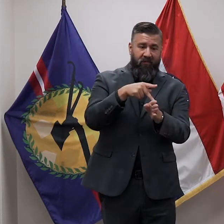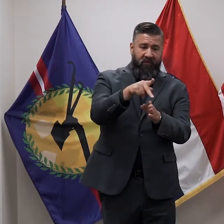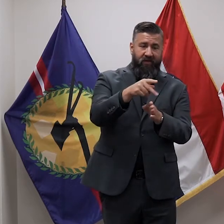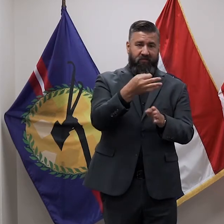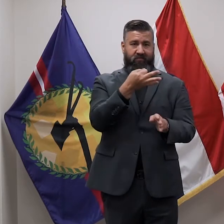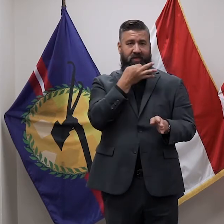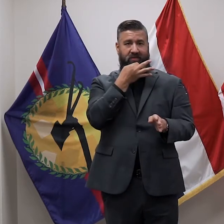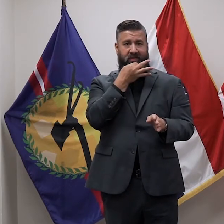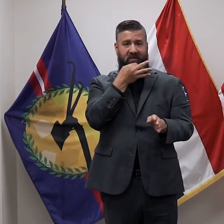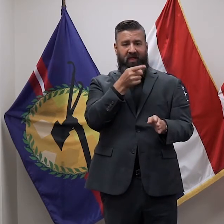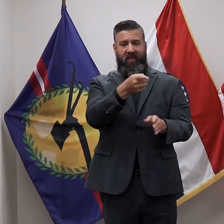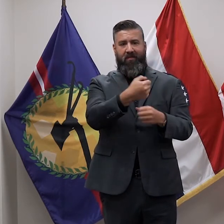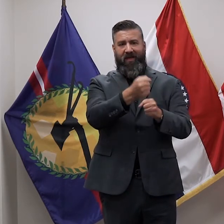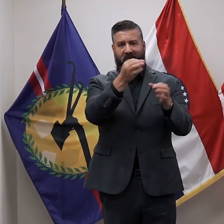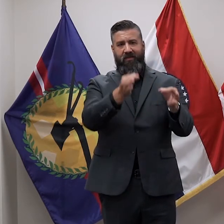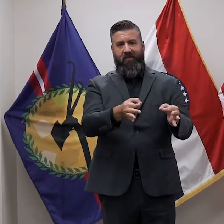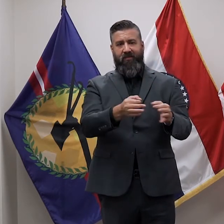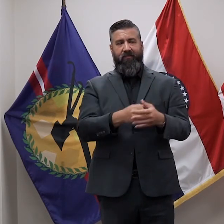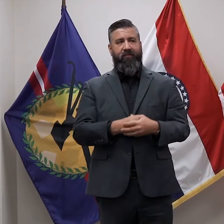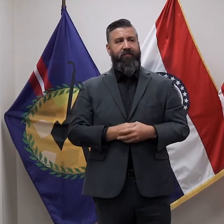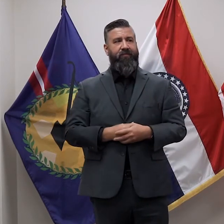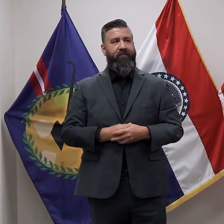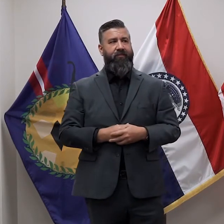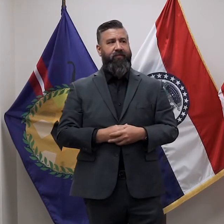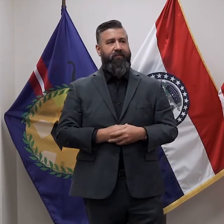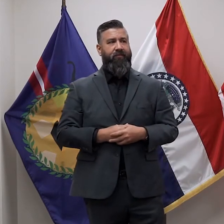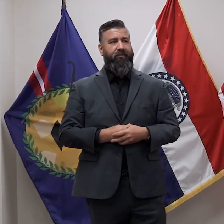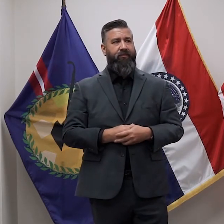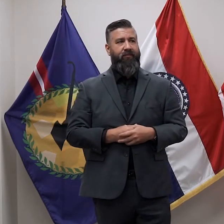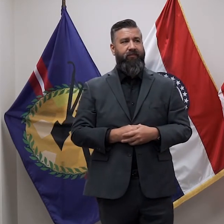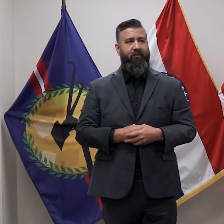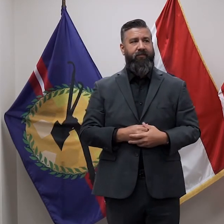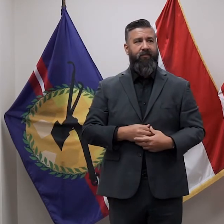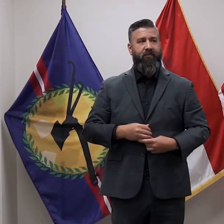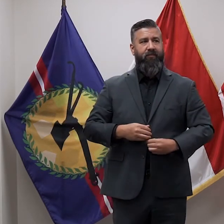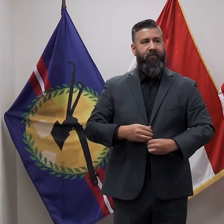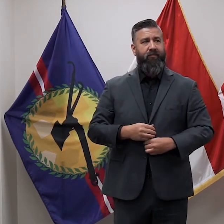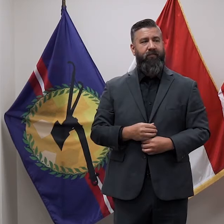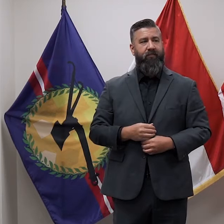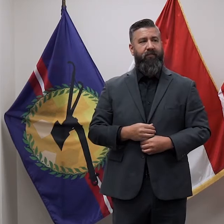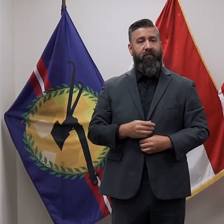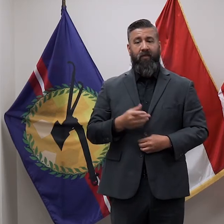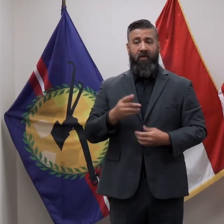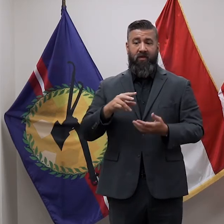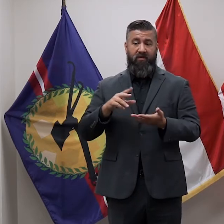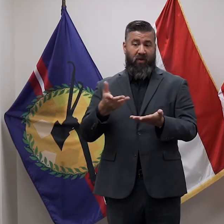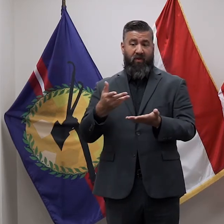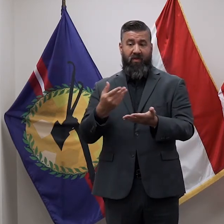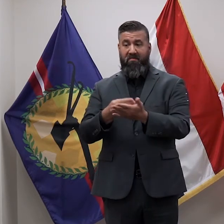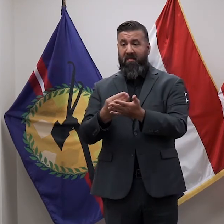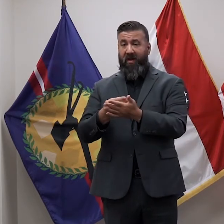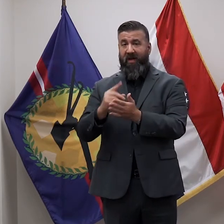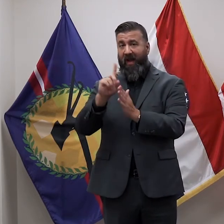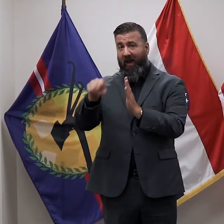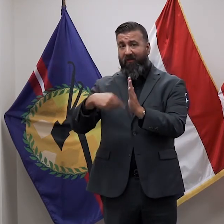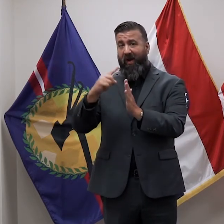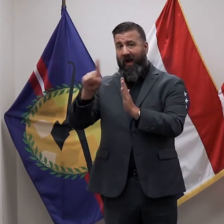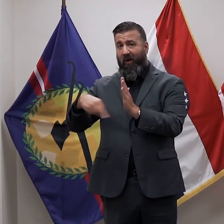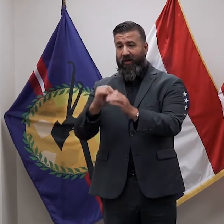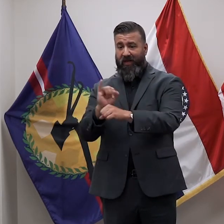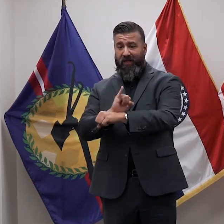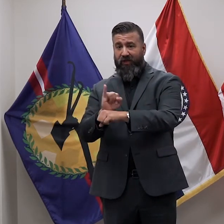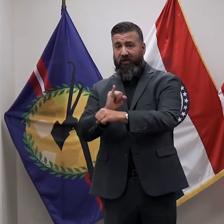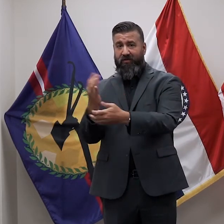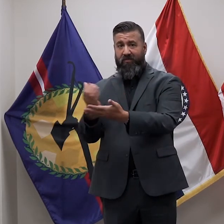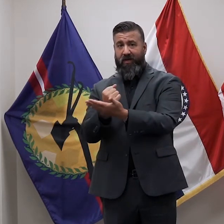expertise and let them make those decisions. Okay, so do you leave the hourly wages that an intern is making and a receptionist is